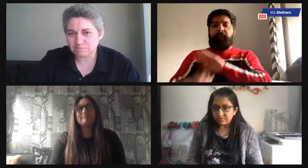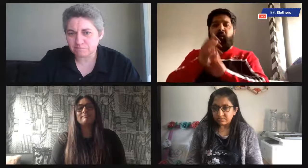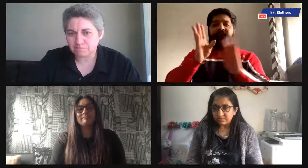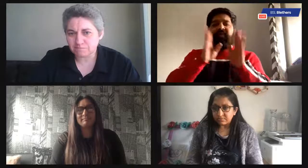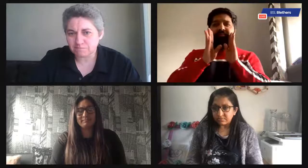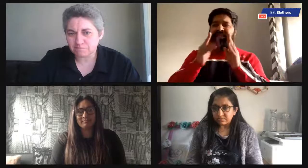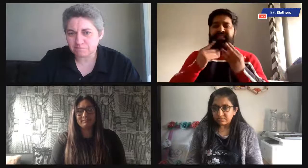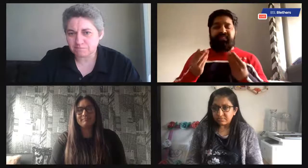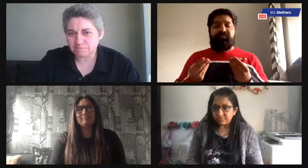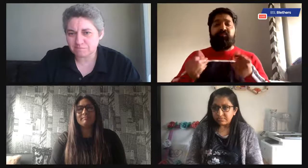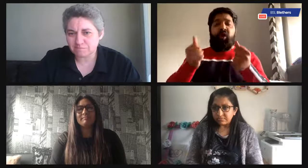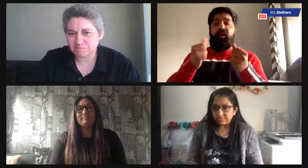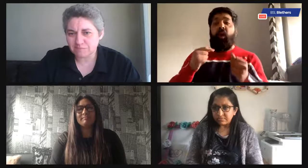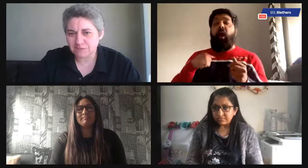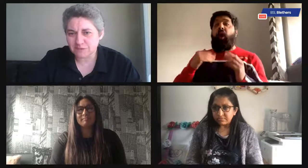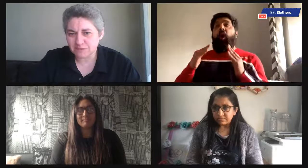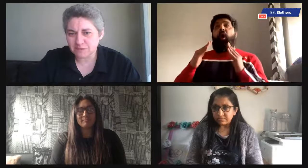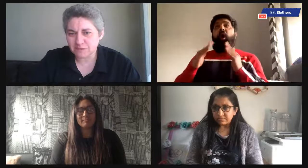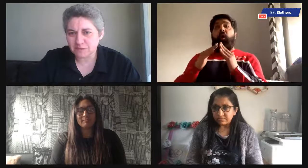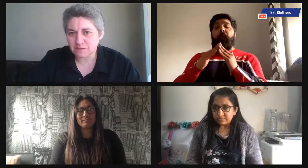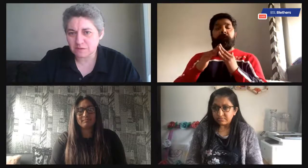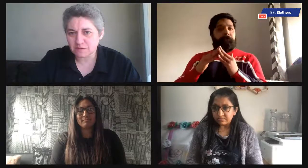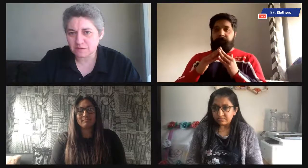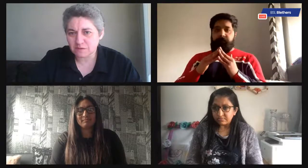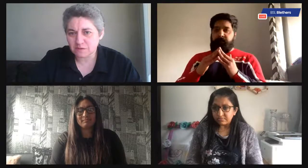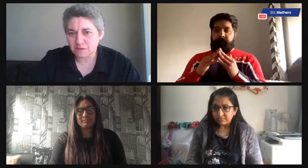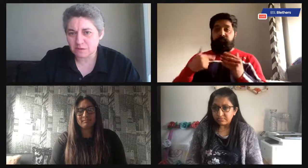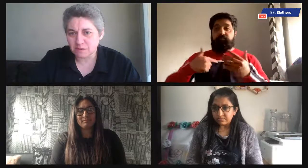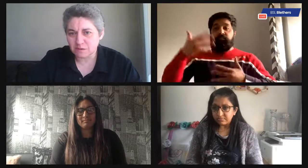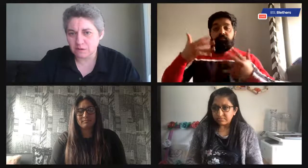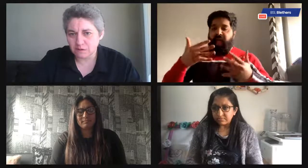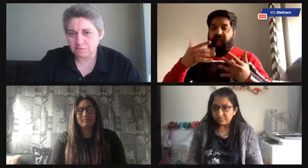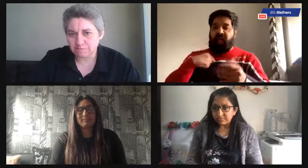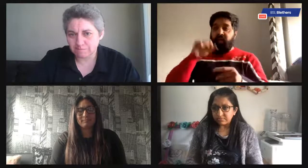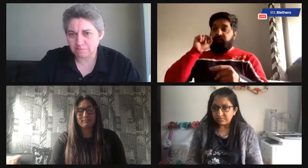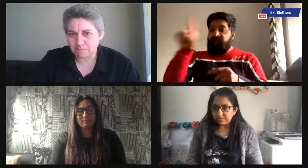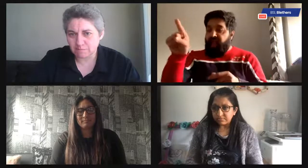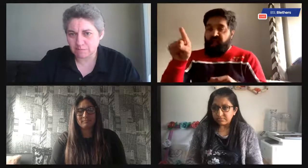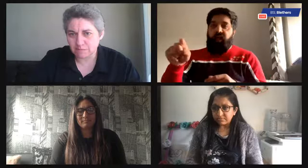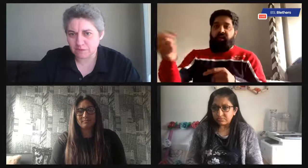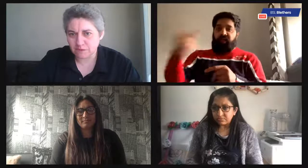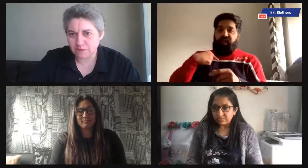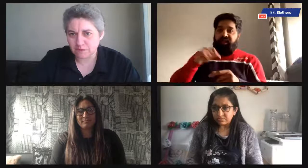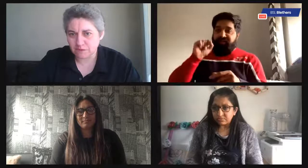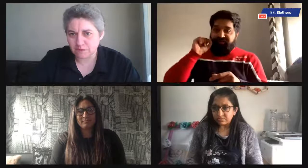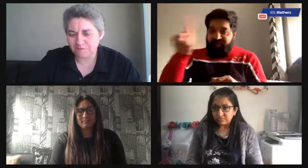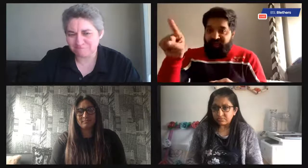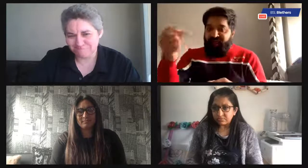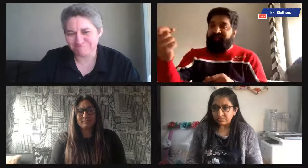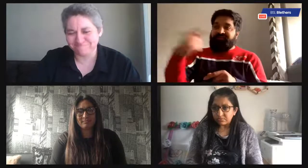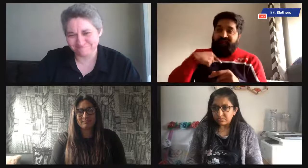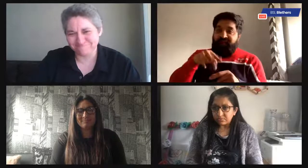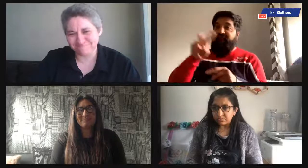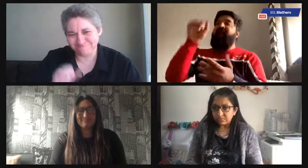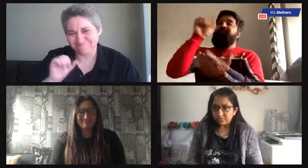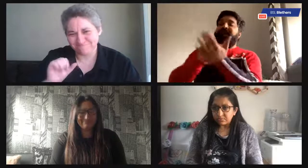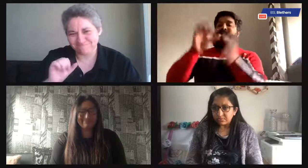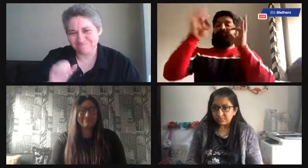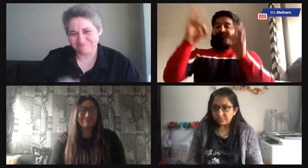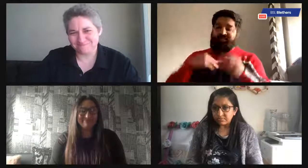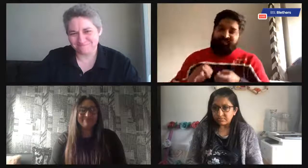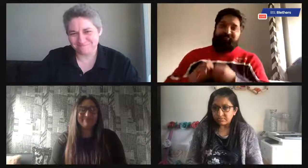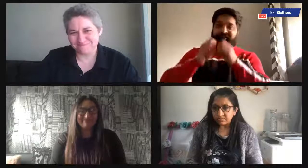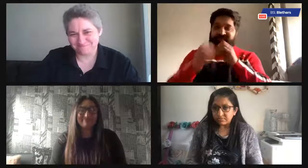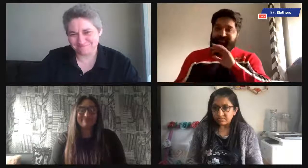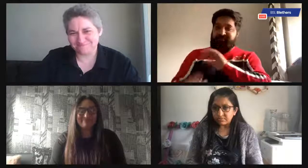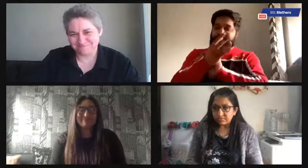used to get into the office and different things. And now I was at home and it was just so